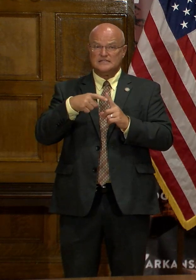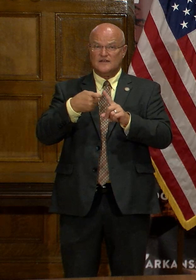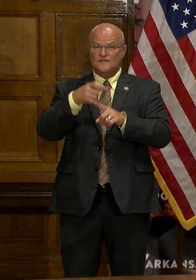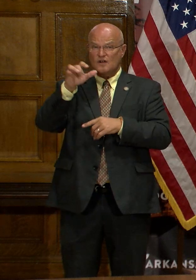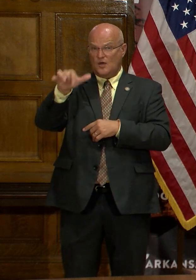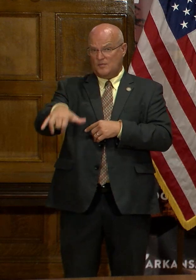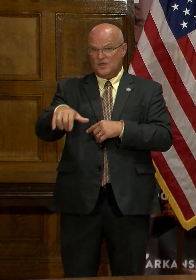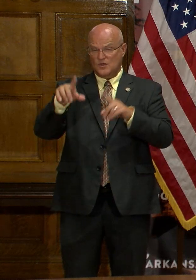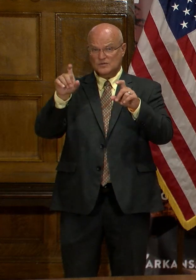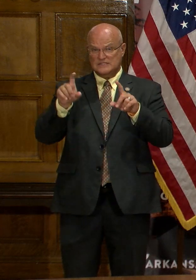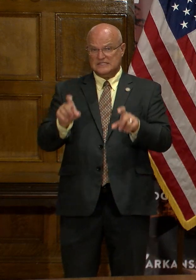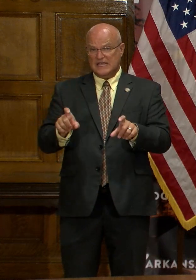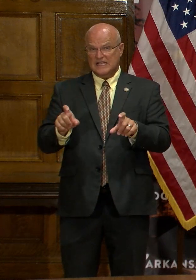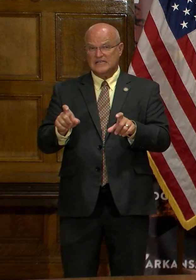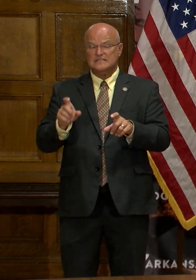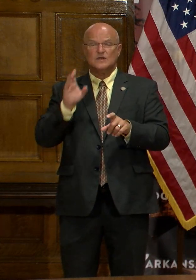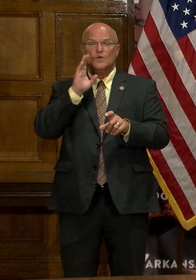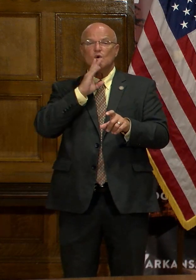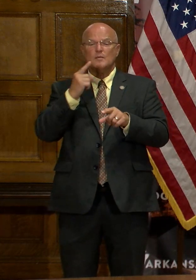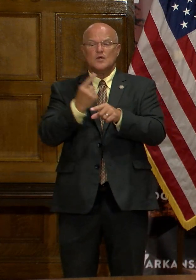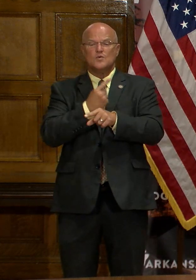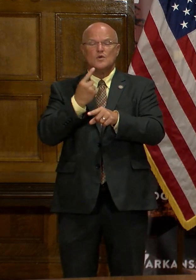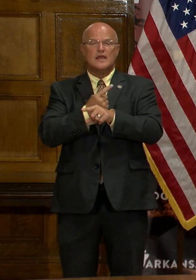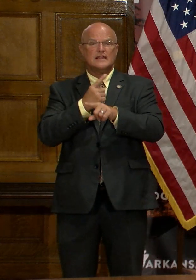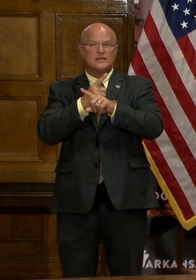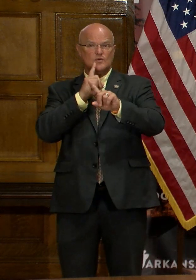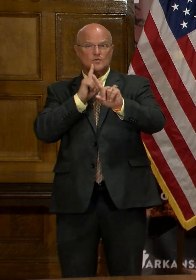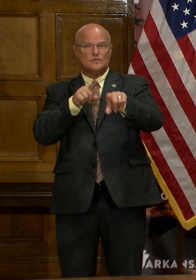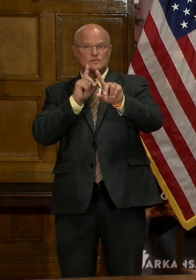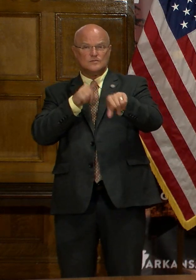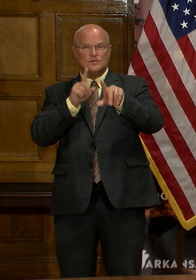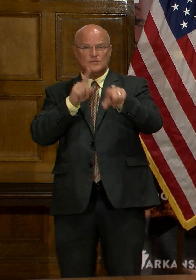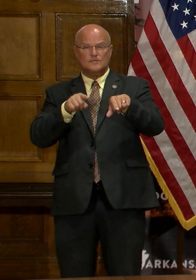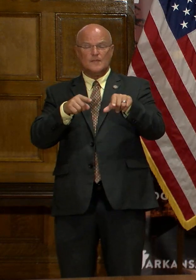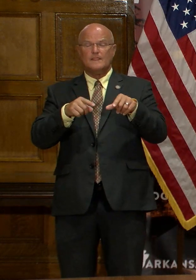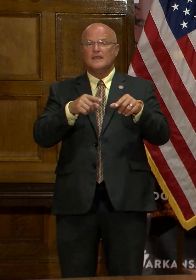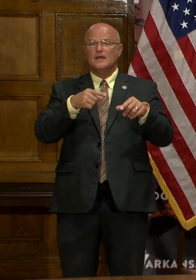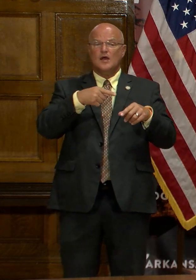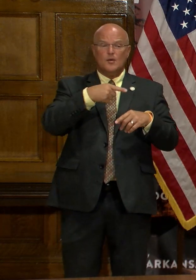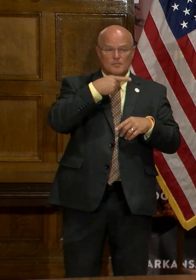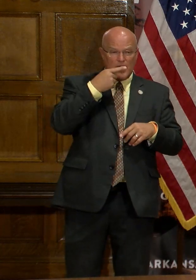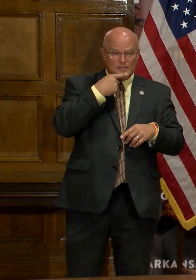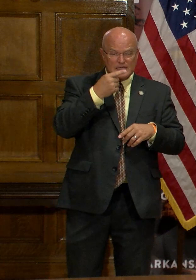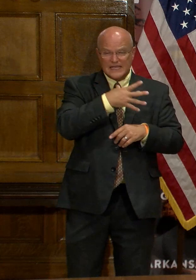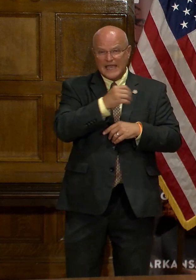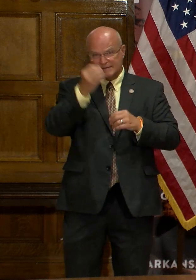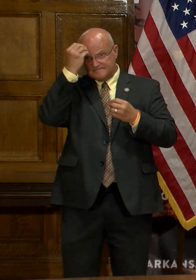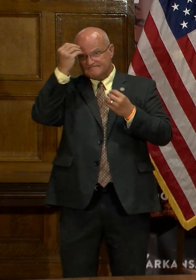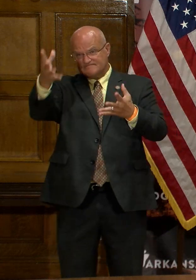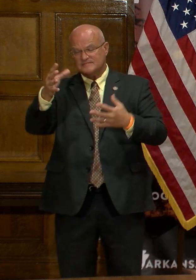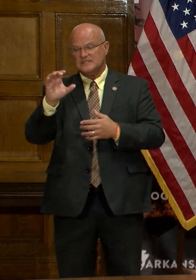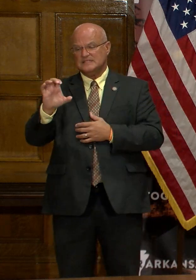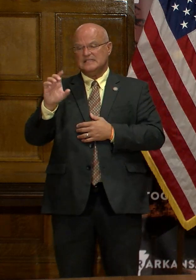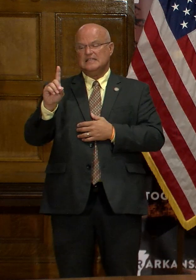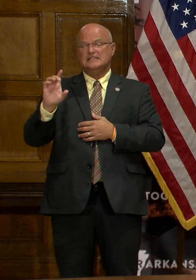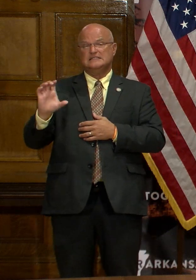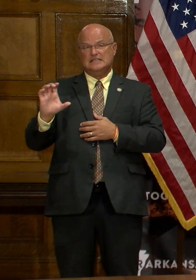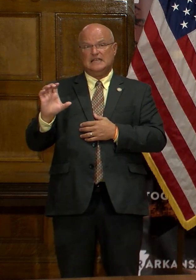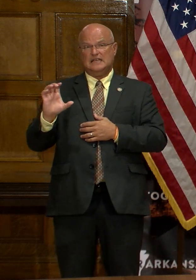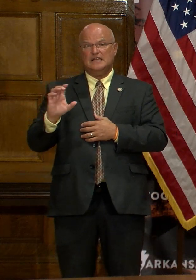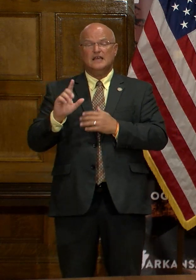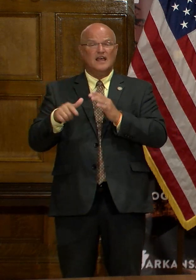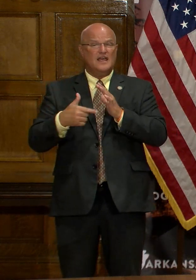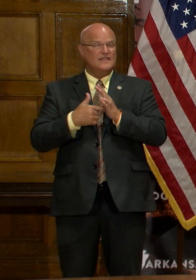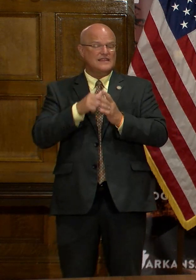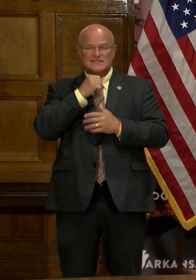those antigen tests will be regularly reported both publicly and to the CDC. This